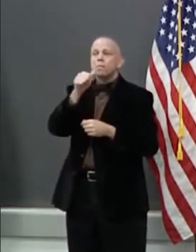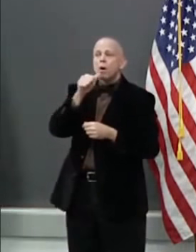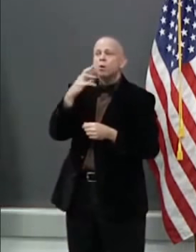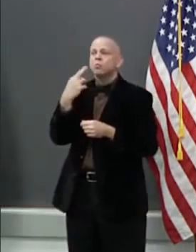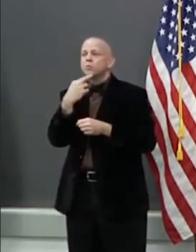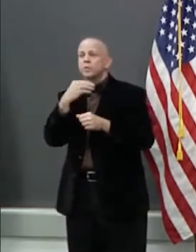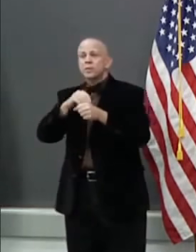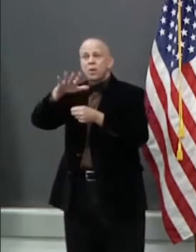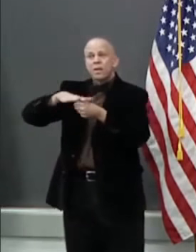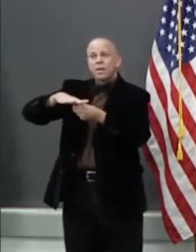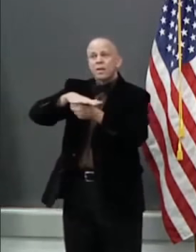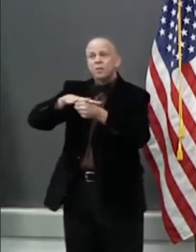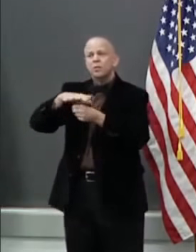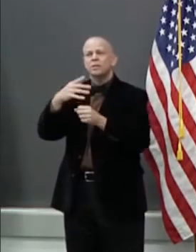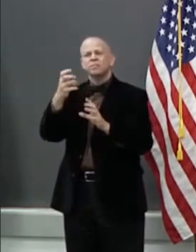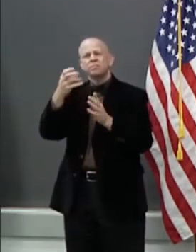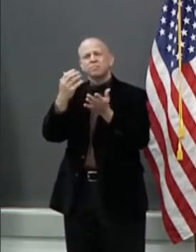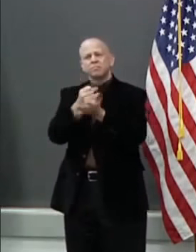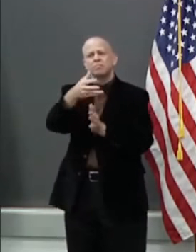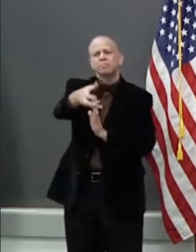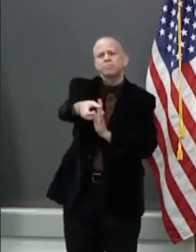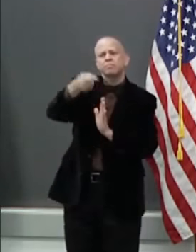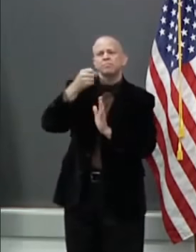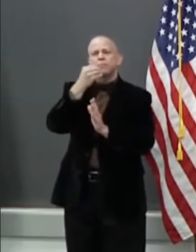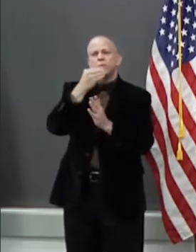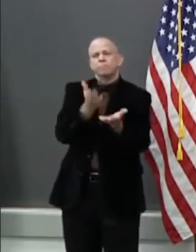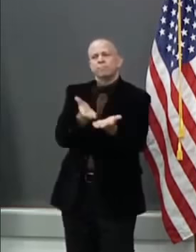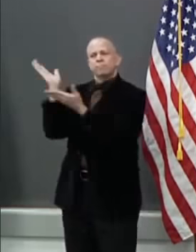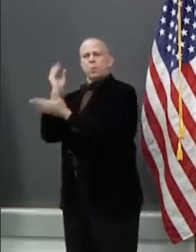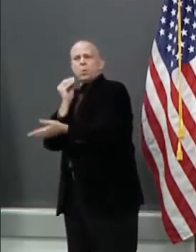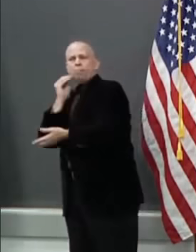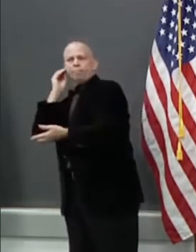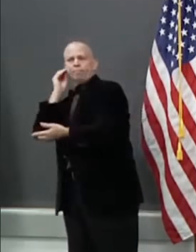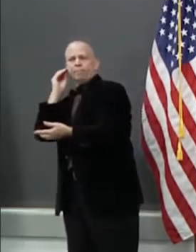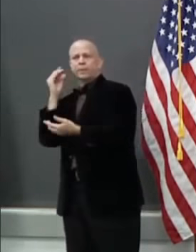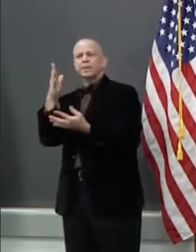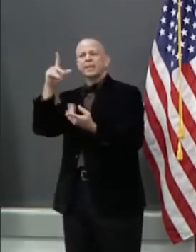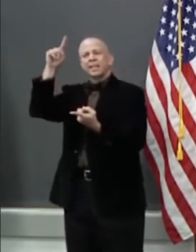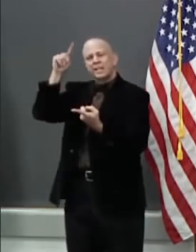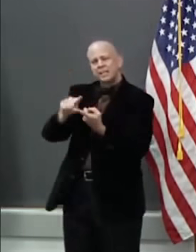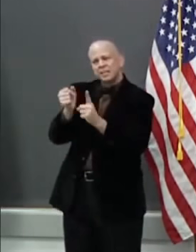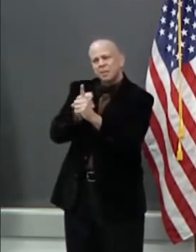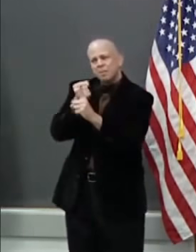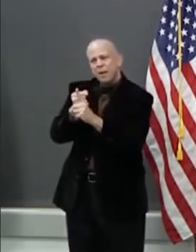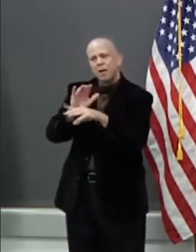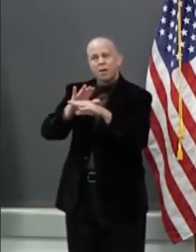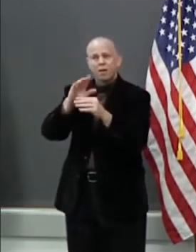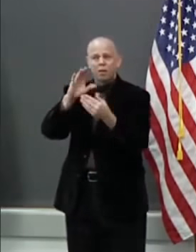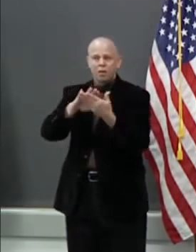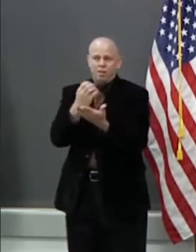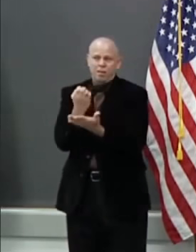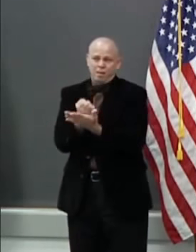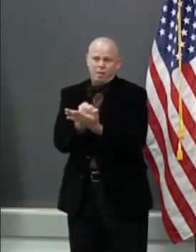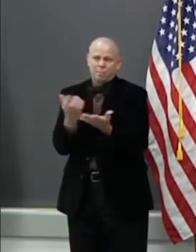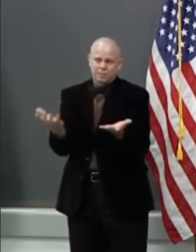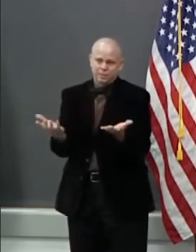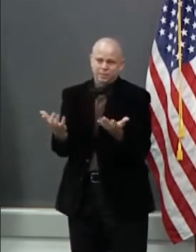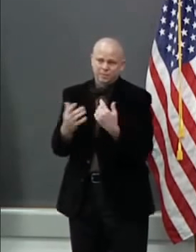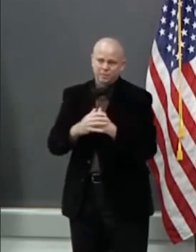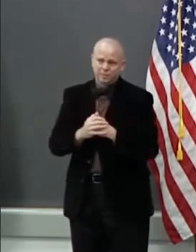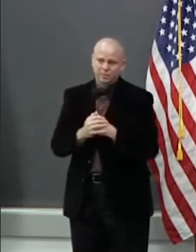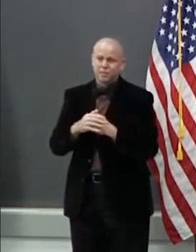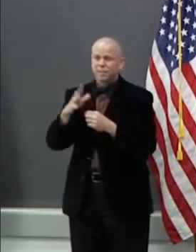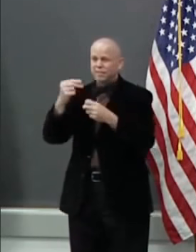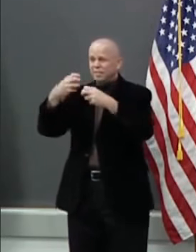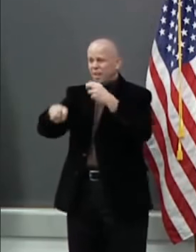food home can help to lessen some of that economic impact, but not eliminate it. So these are very hard choices we've made, and